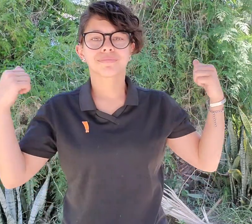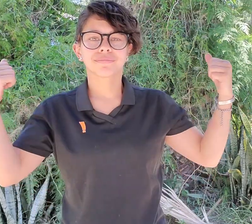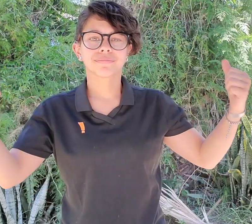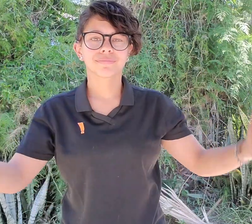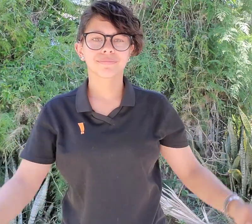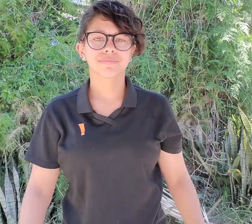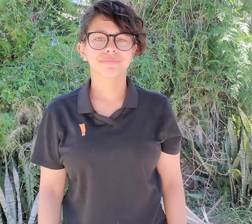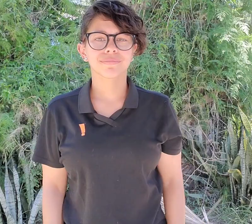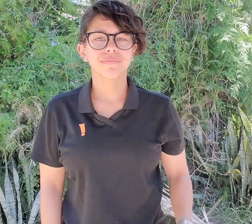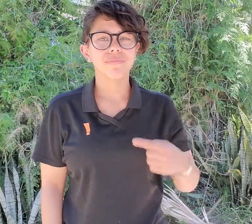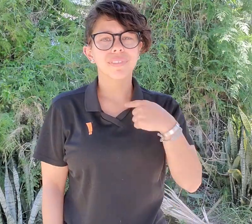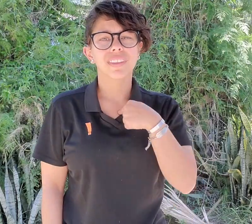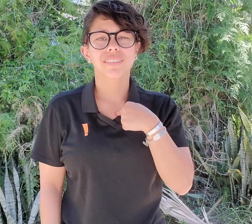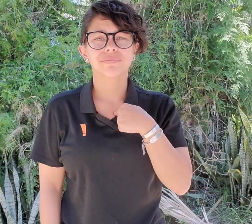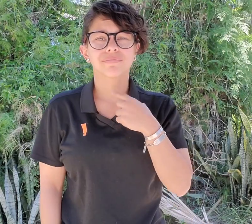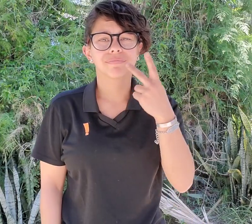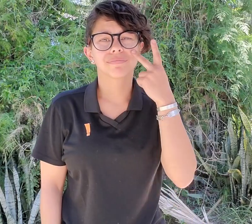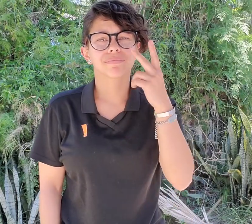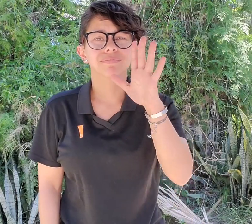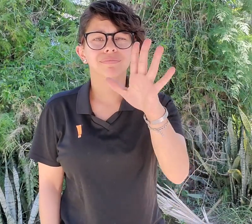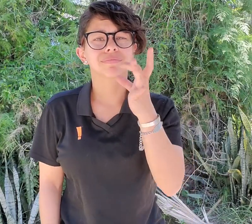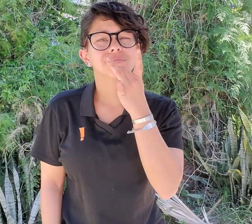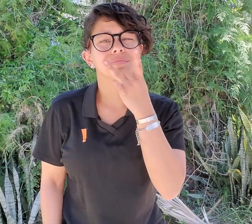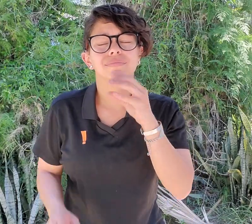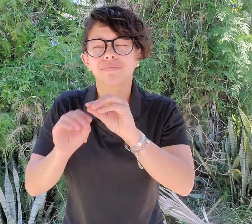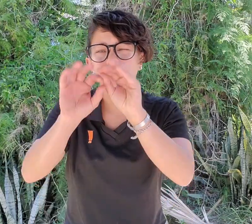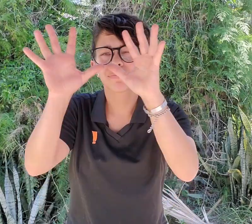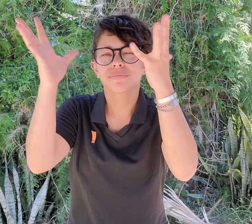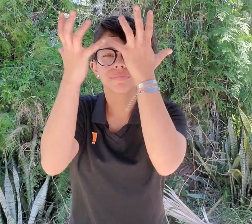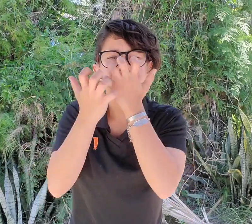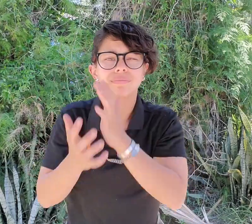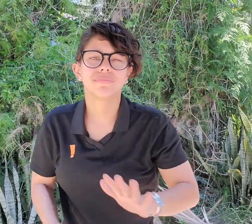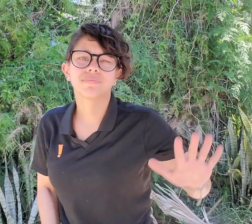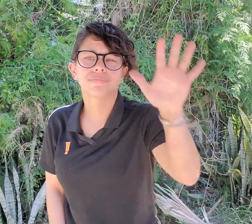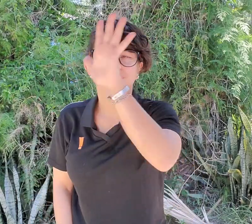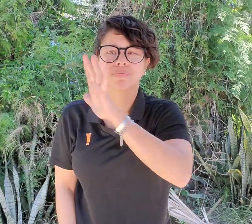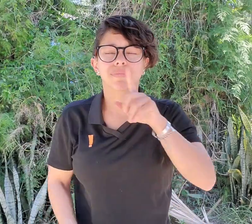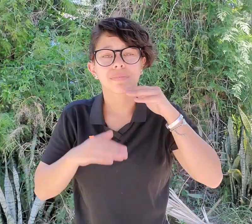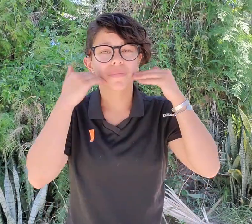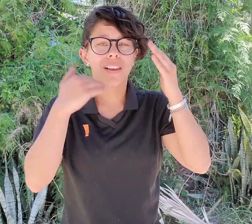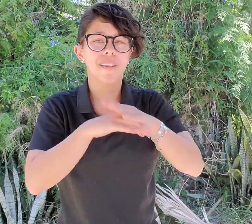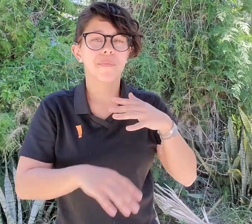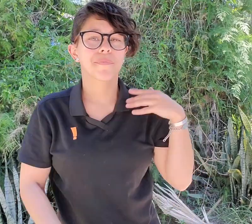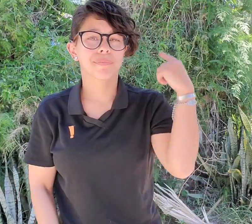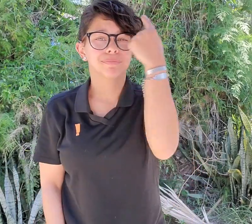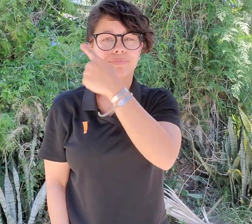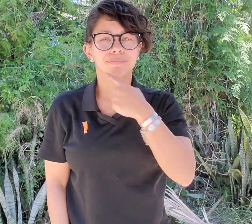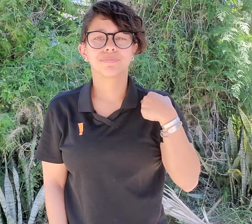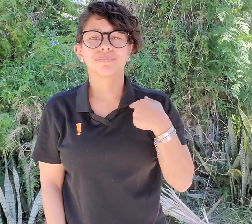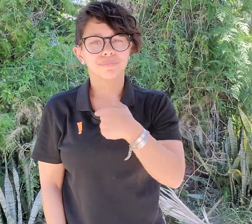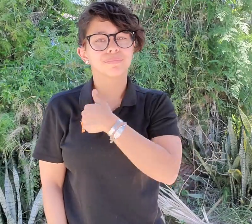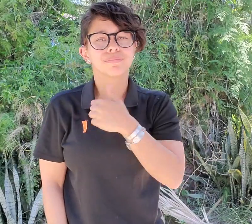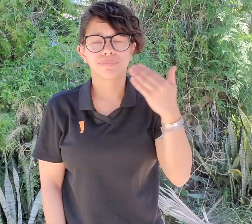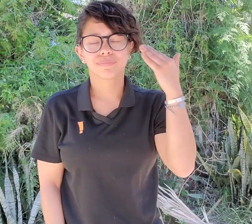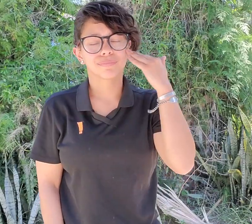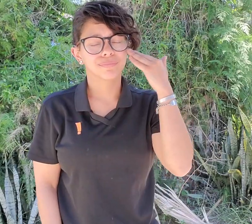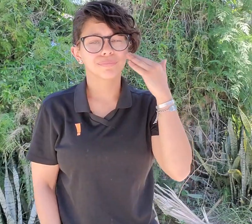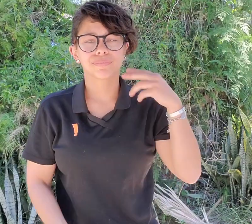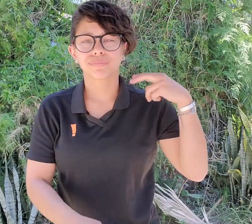hero. I see your light in the dark, smile in my face when we all know